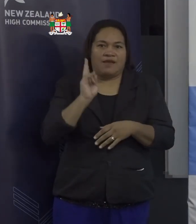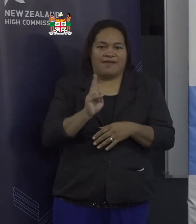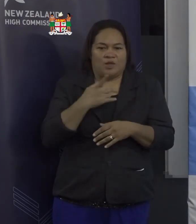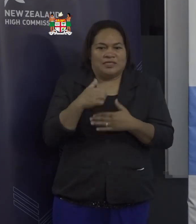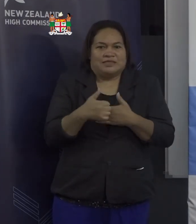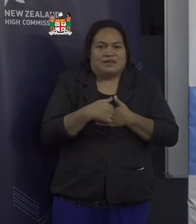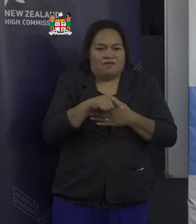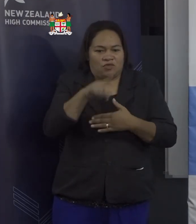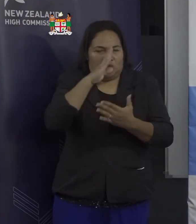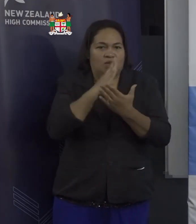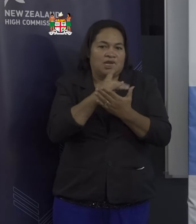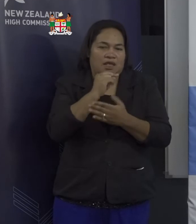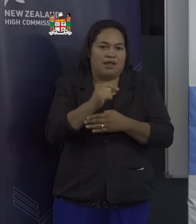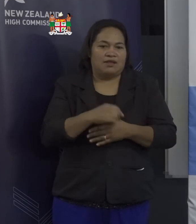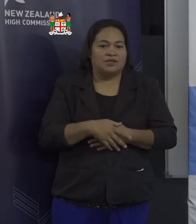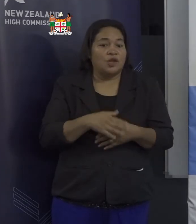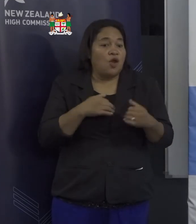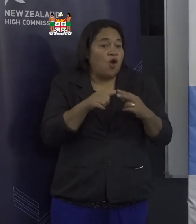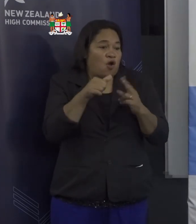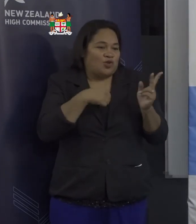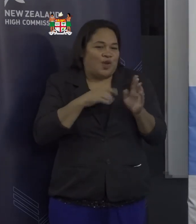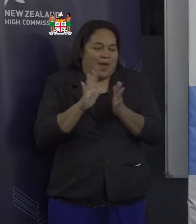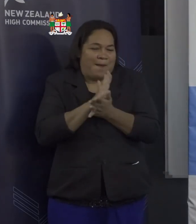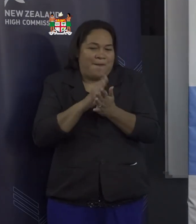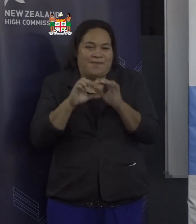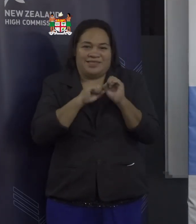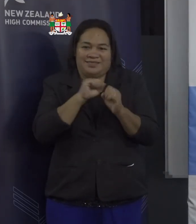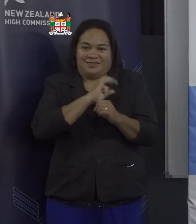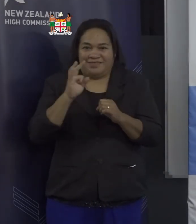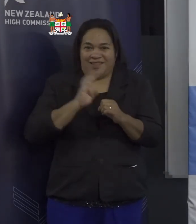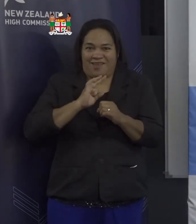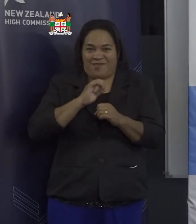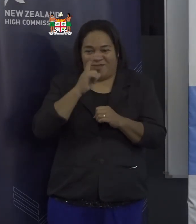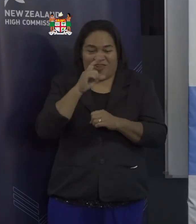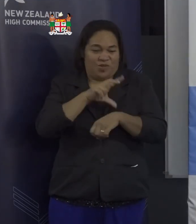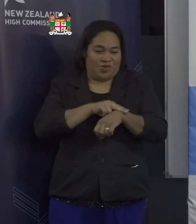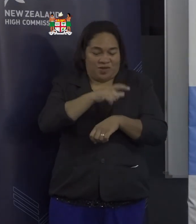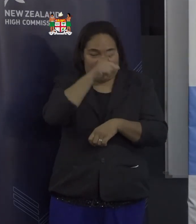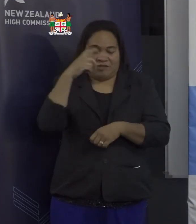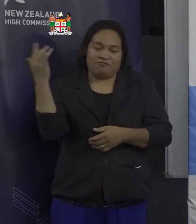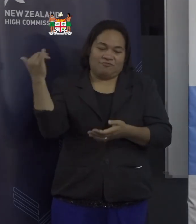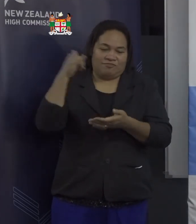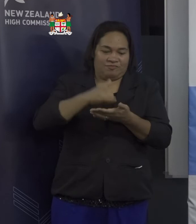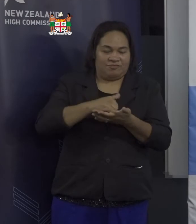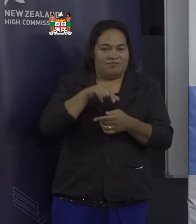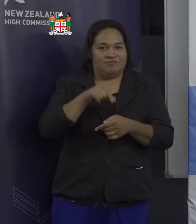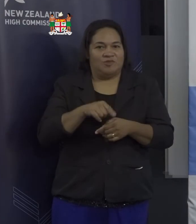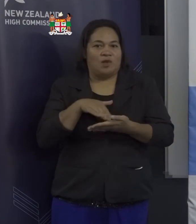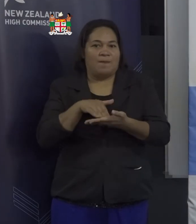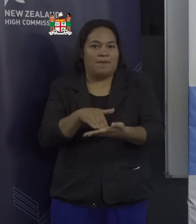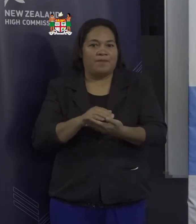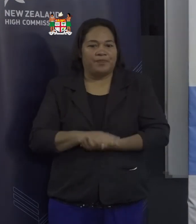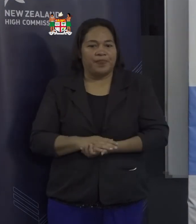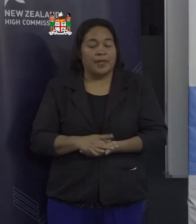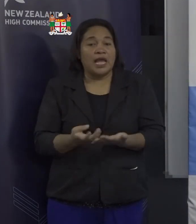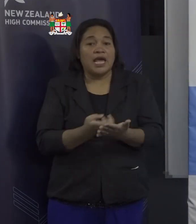we've also been pleased to send personnel to be part of the vaccination on the ground efforts too. In terms of economic